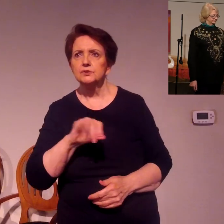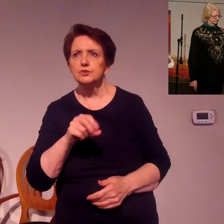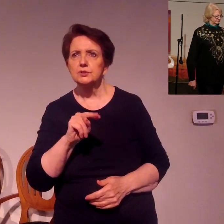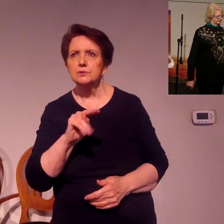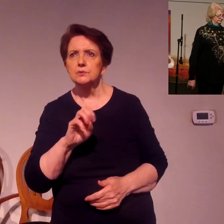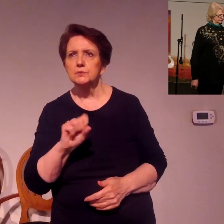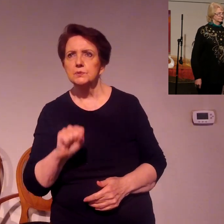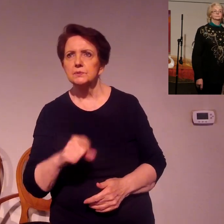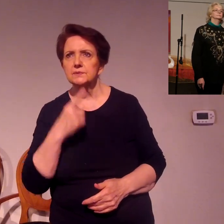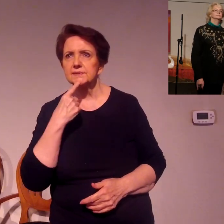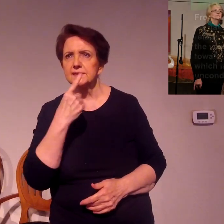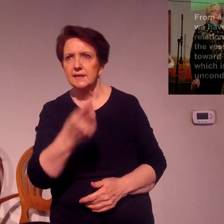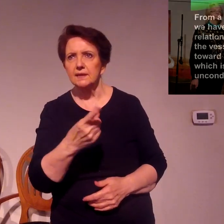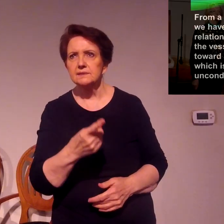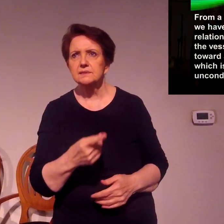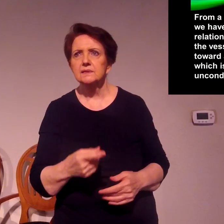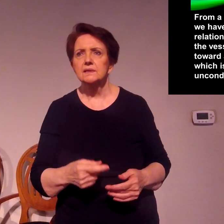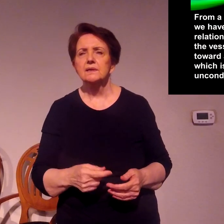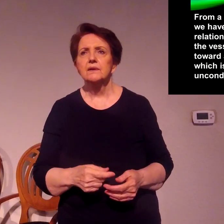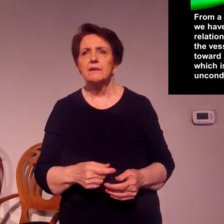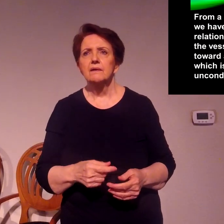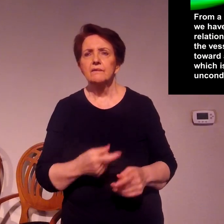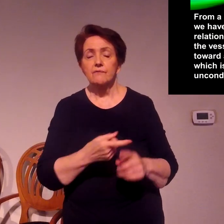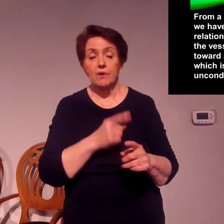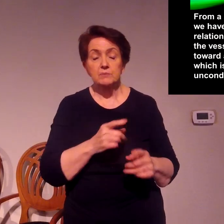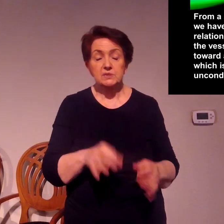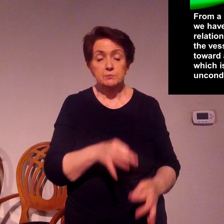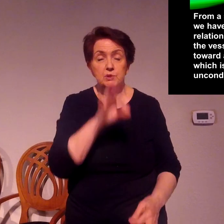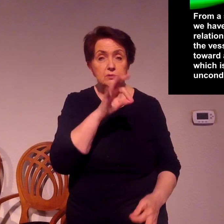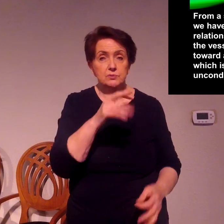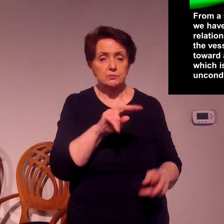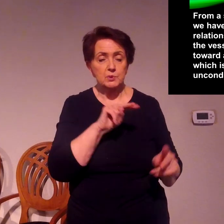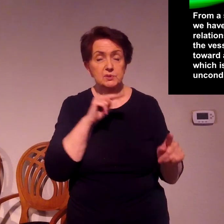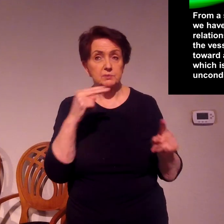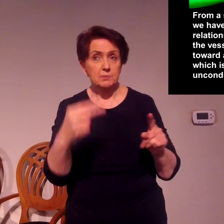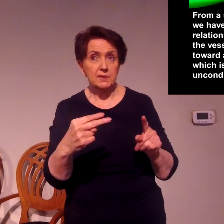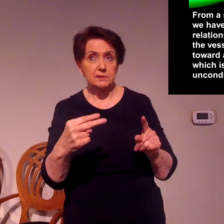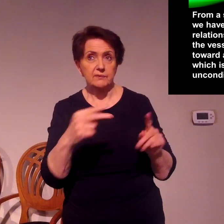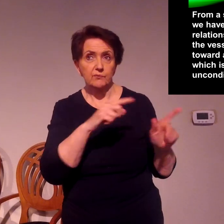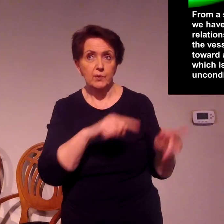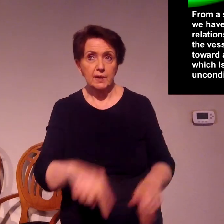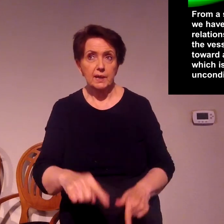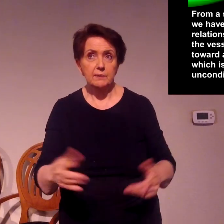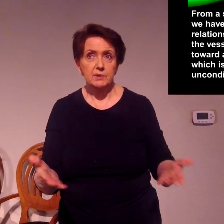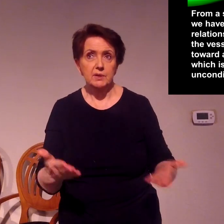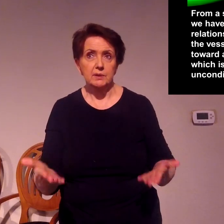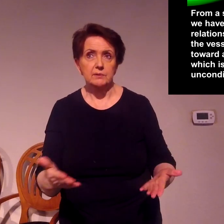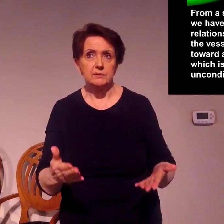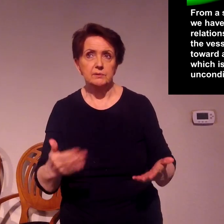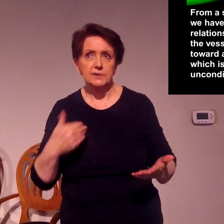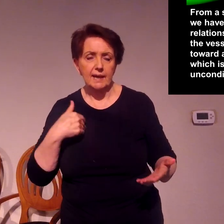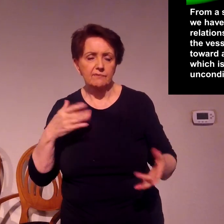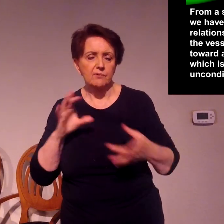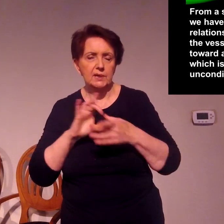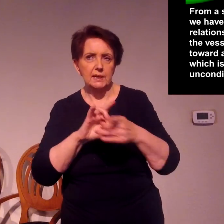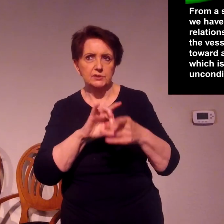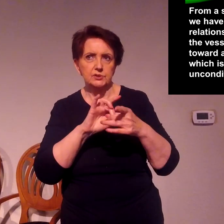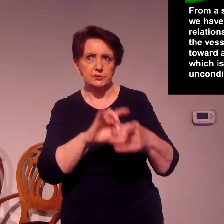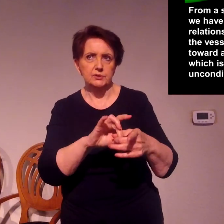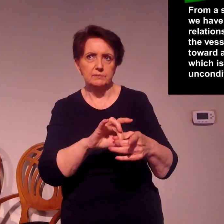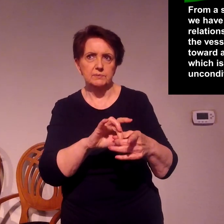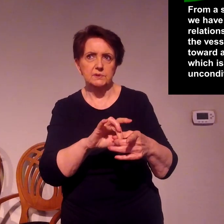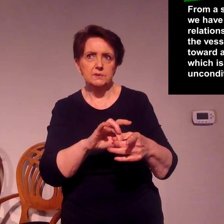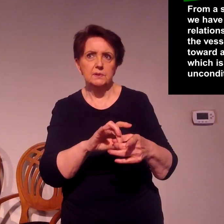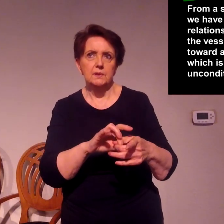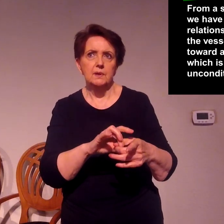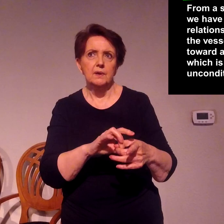spiritual perspective. He says, from a spiritual perspective, we have come here to have relationships. Relationships